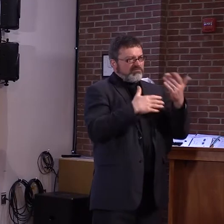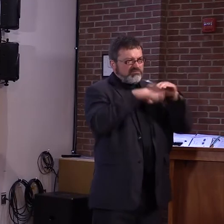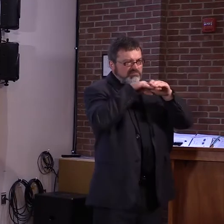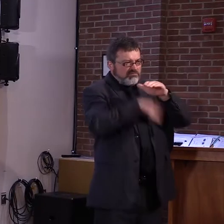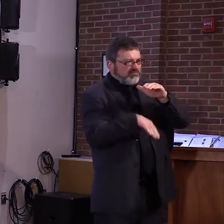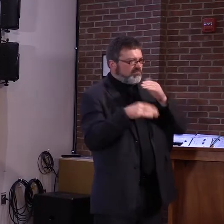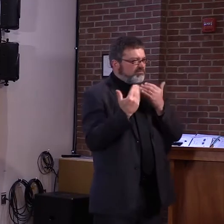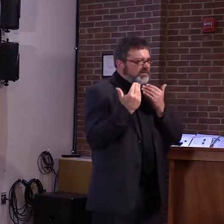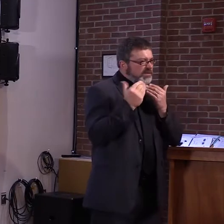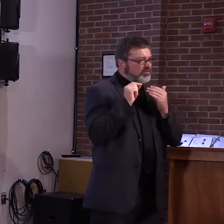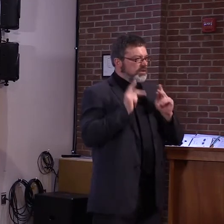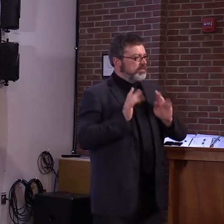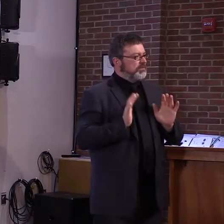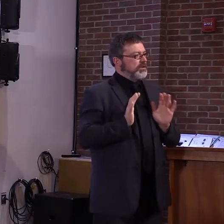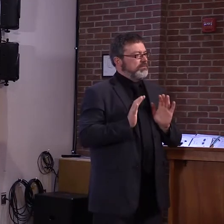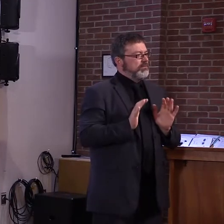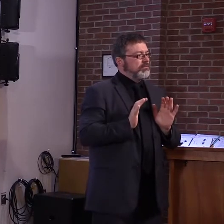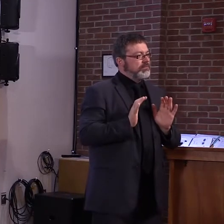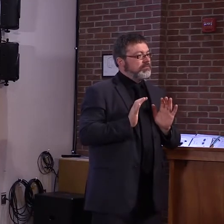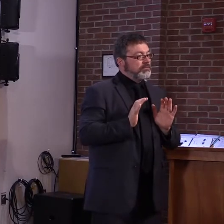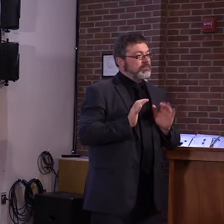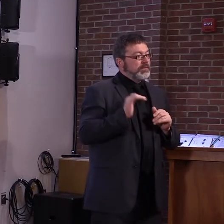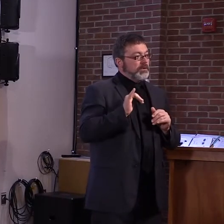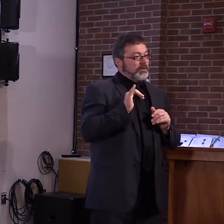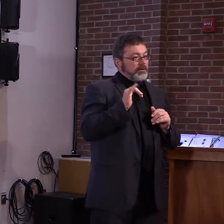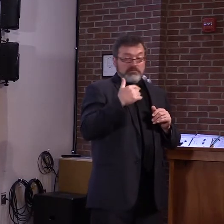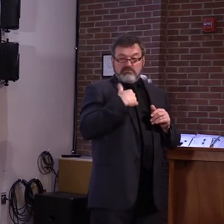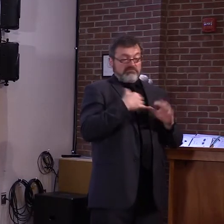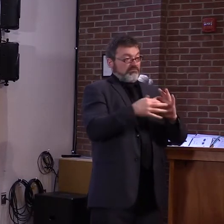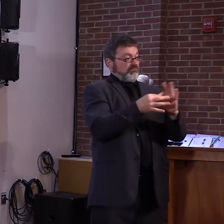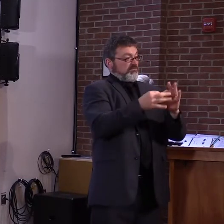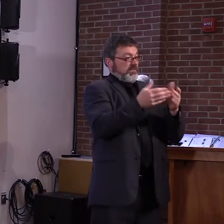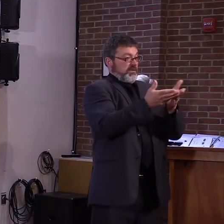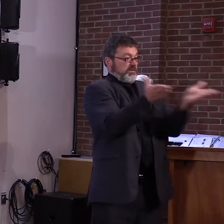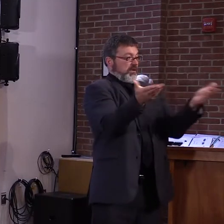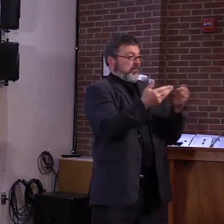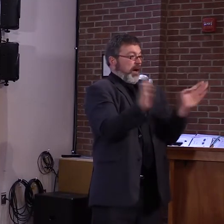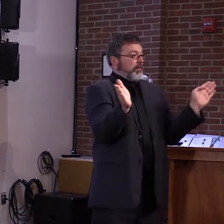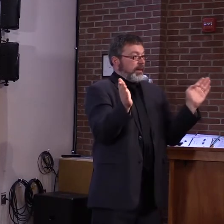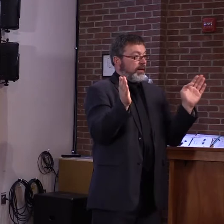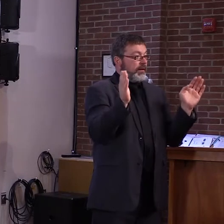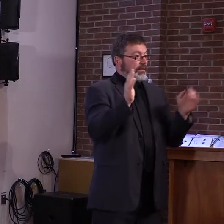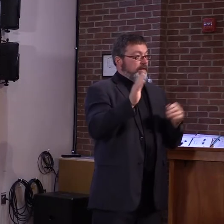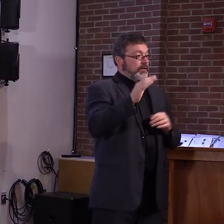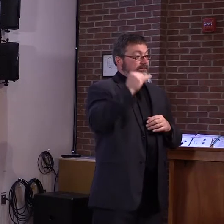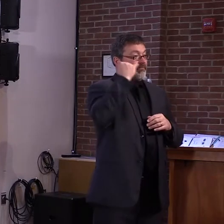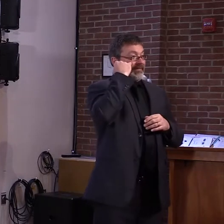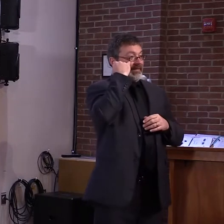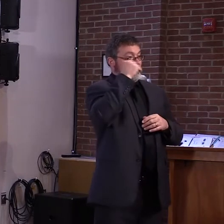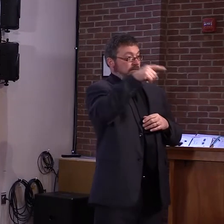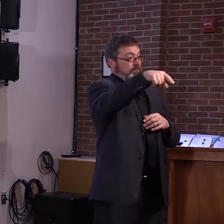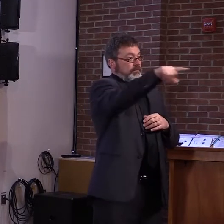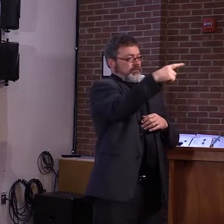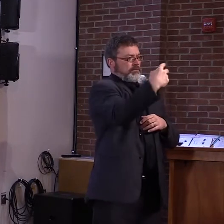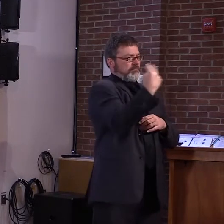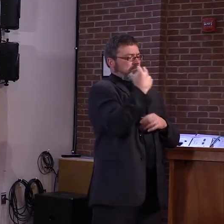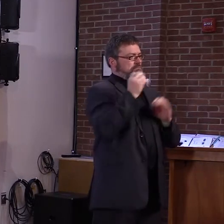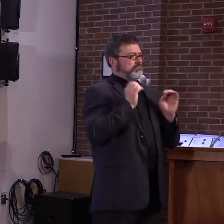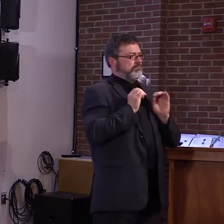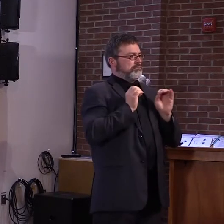any actions anyone may need to take. The main point is that if you don't hear from the health department directly, that's good